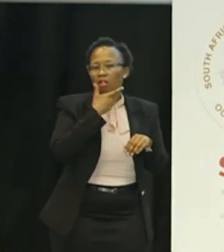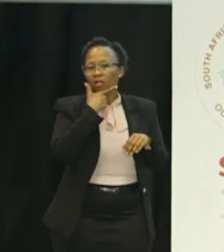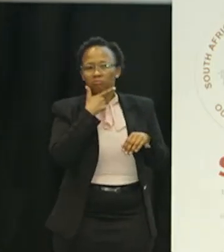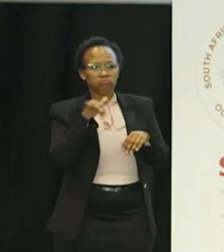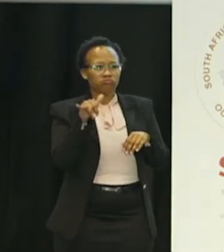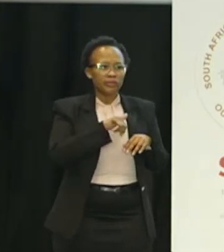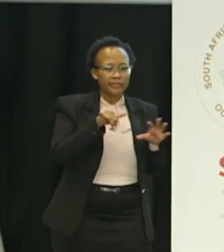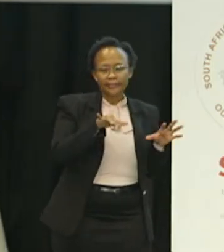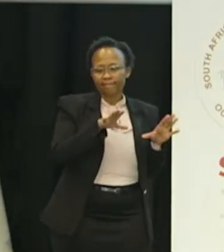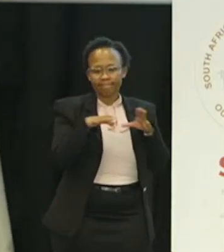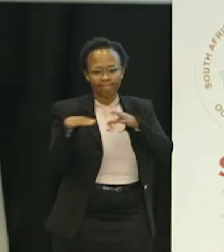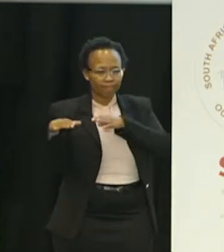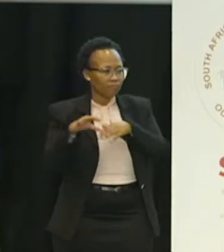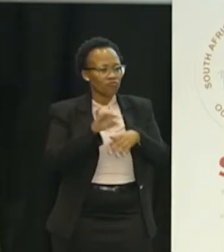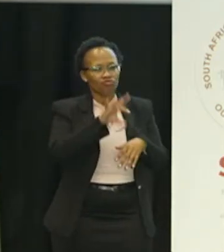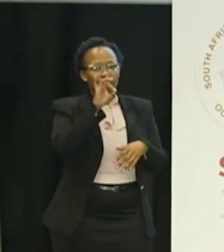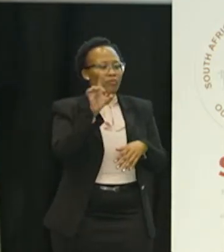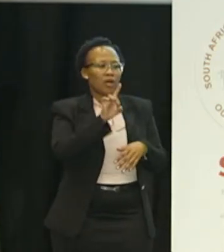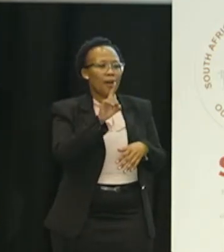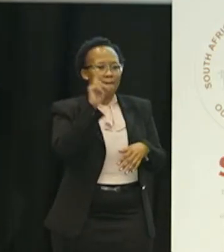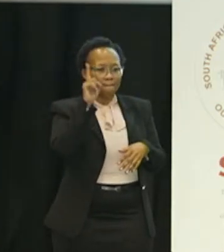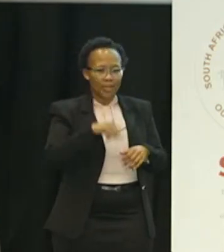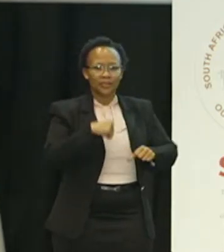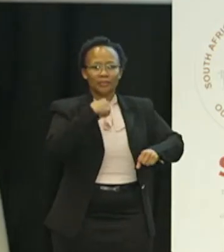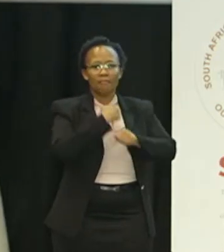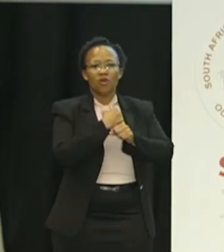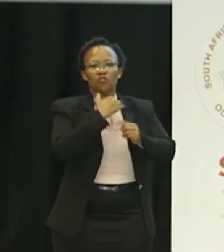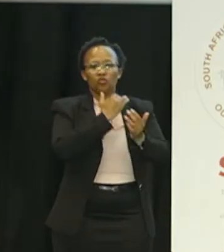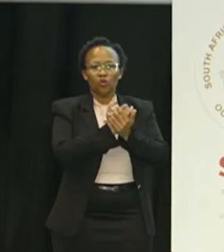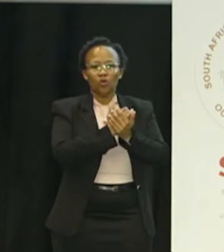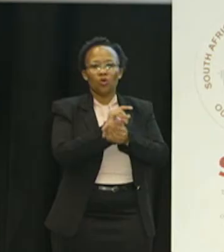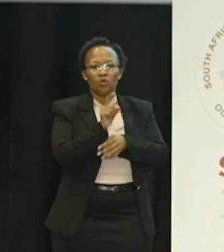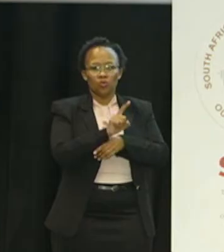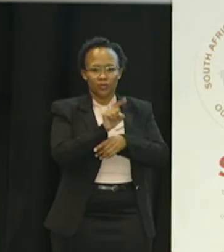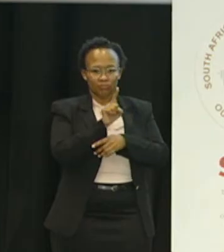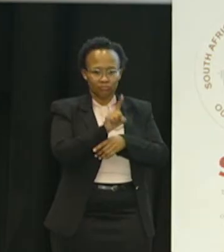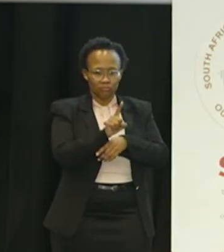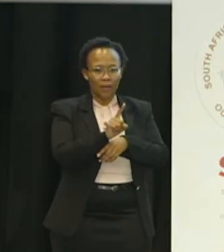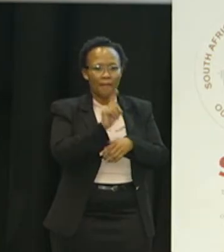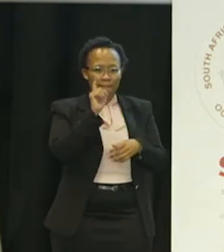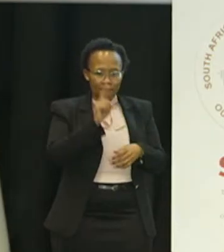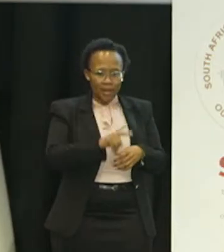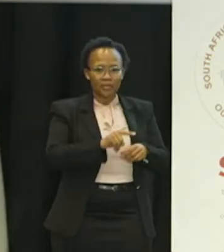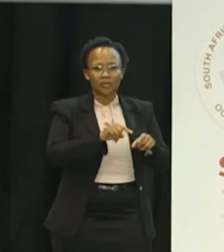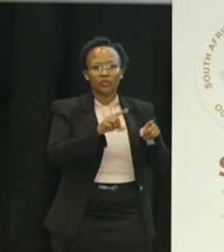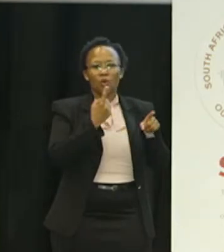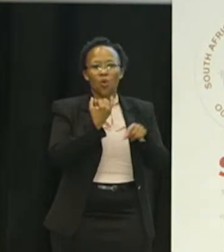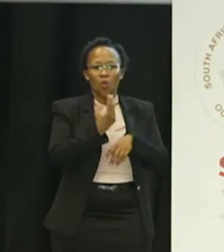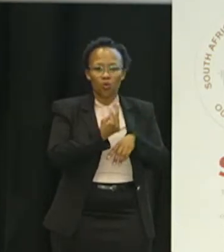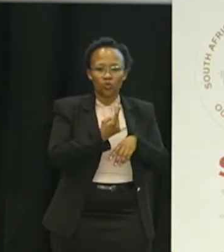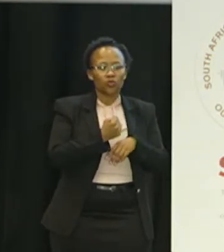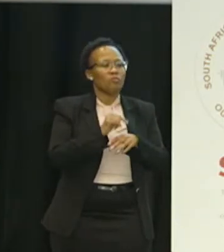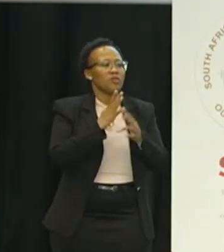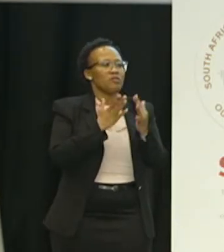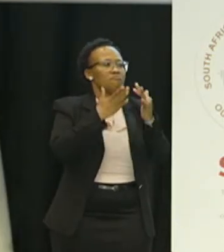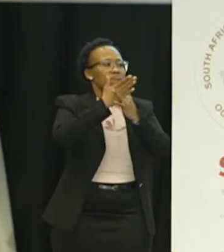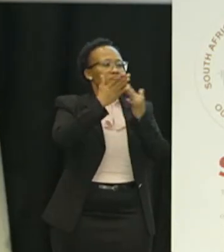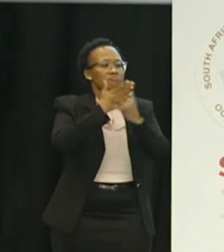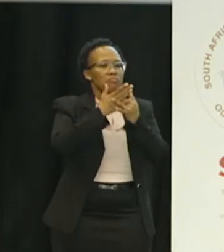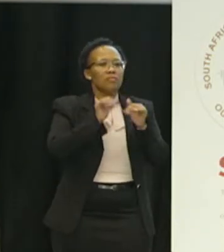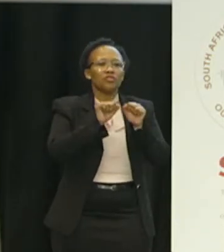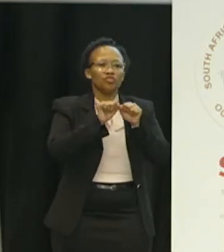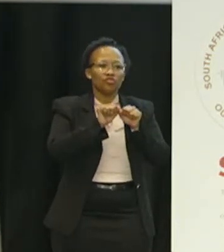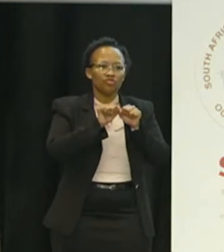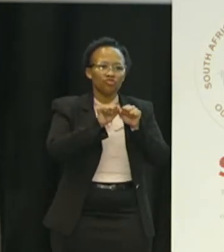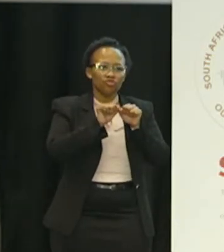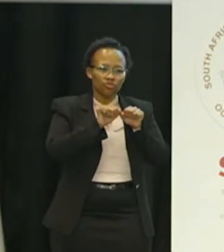access it. But also to ensure that these sites should also still be accessed by the general population, because it is important that